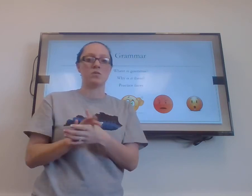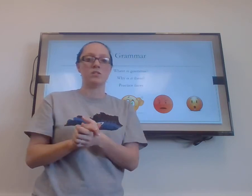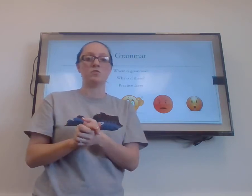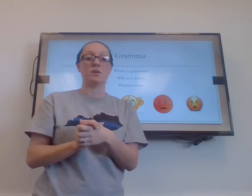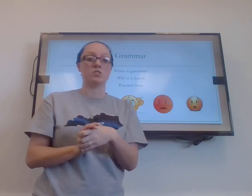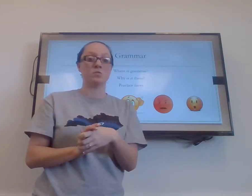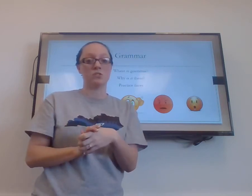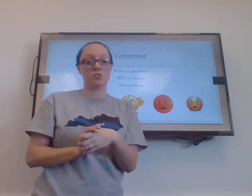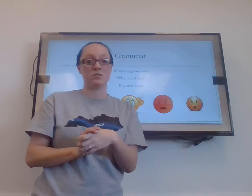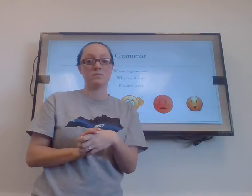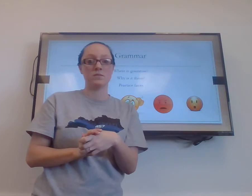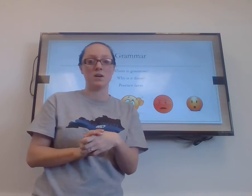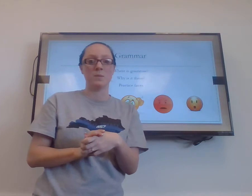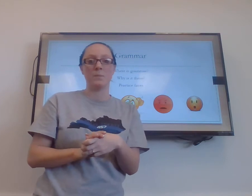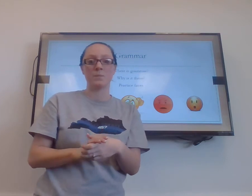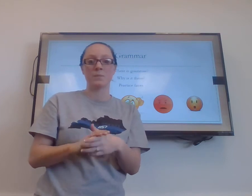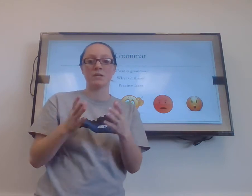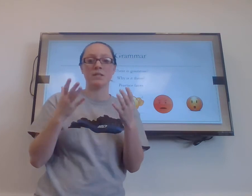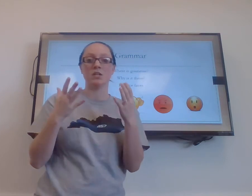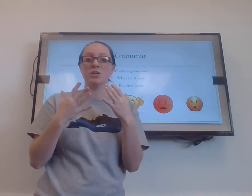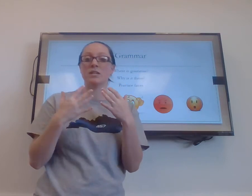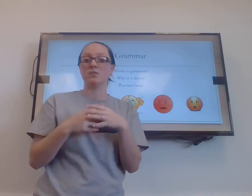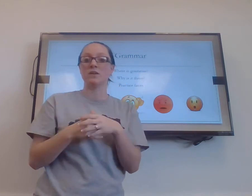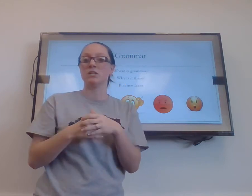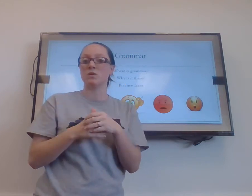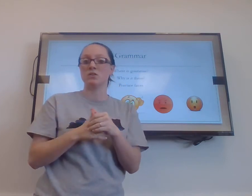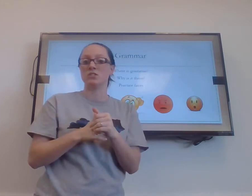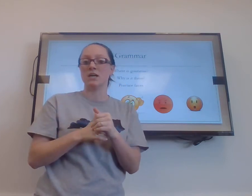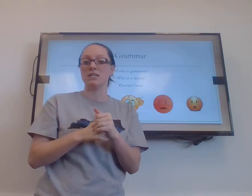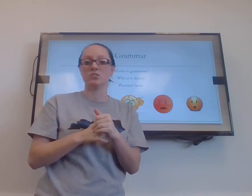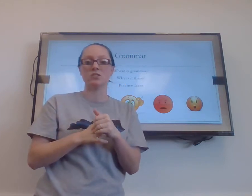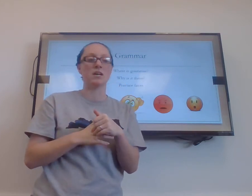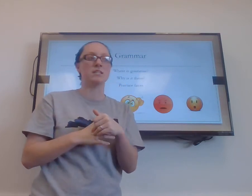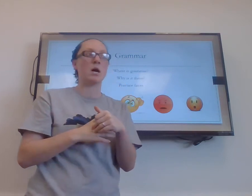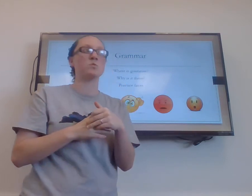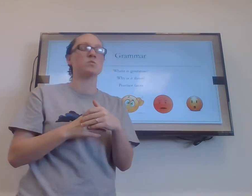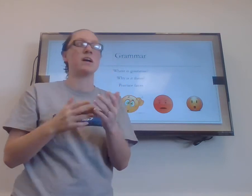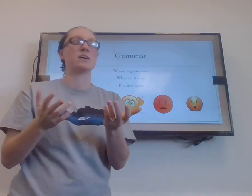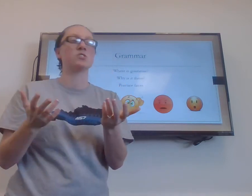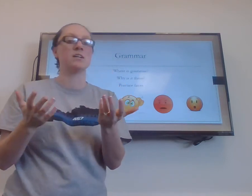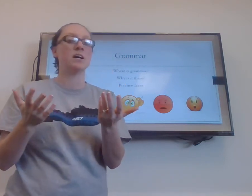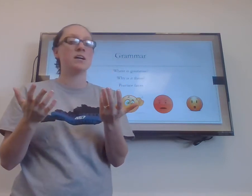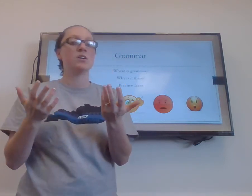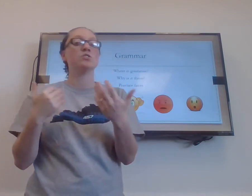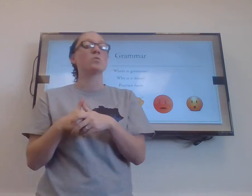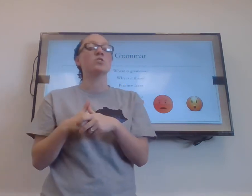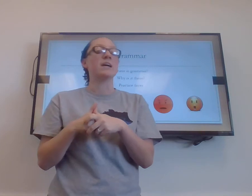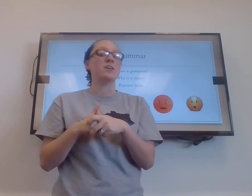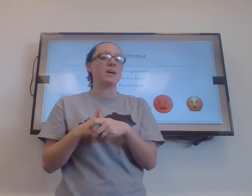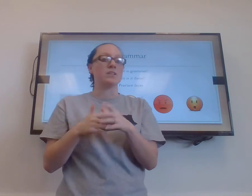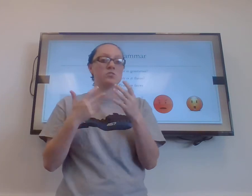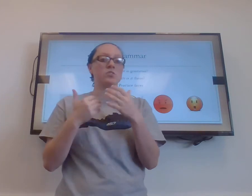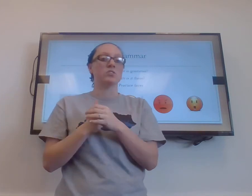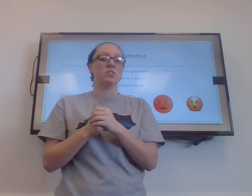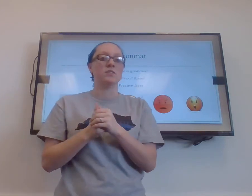It's your punctuation. They look at your face while they're signing. There's a lot of times where they actually don't look at your hands. They're going to look you in the